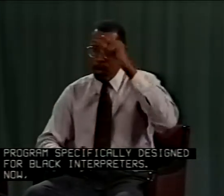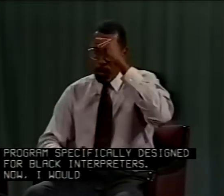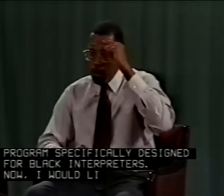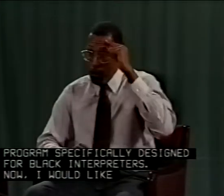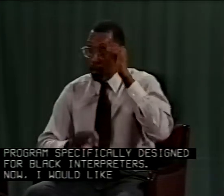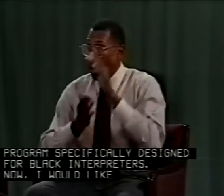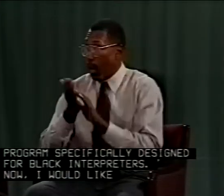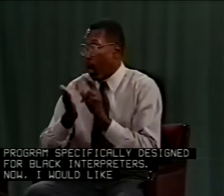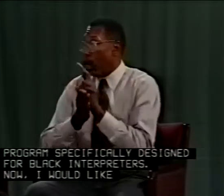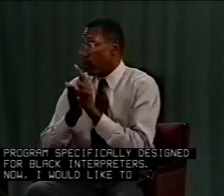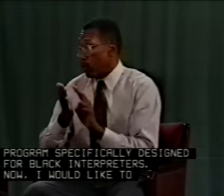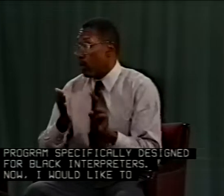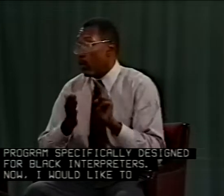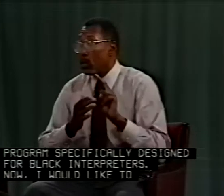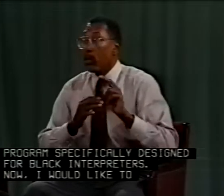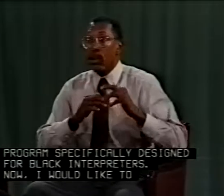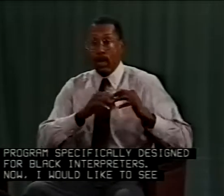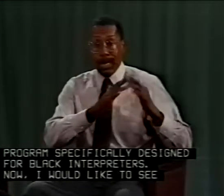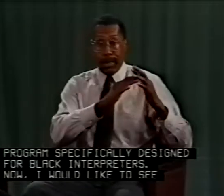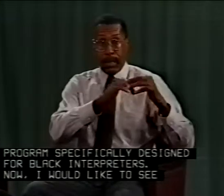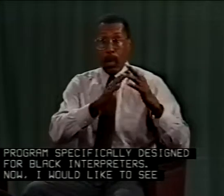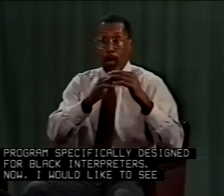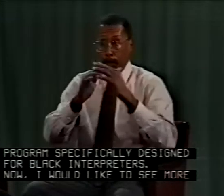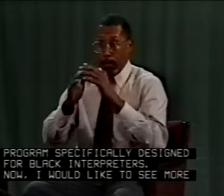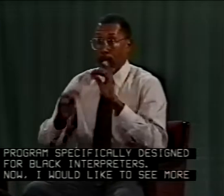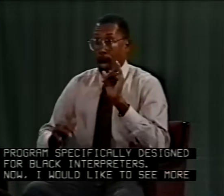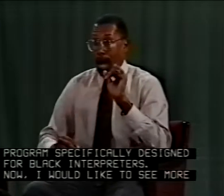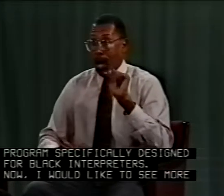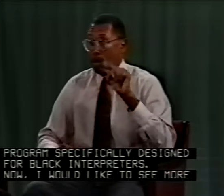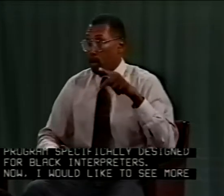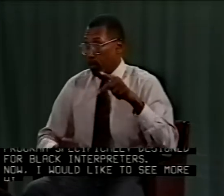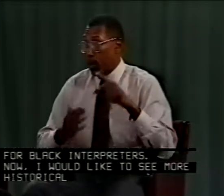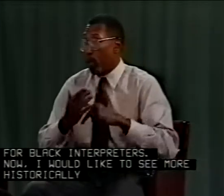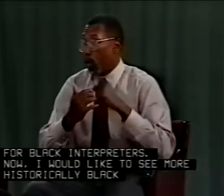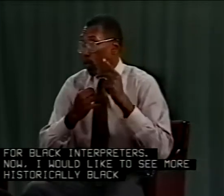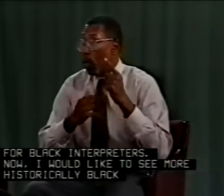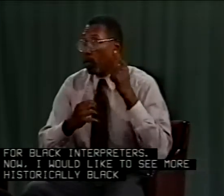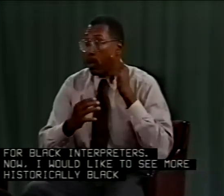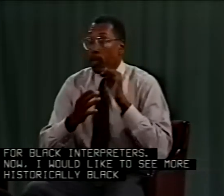more historically black colleges and universities establish ITP programs.